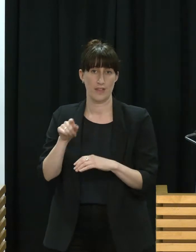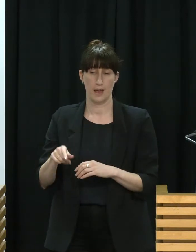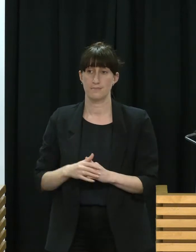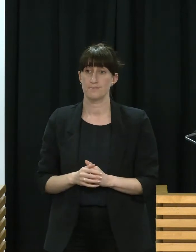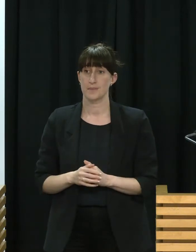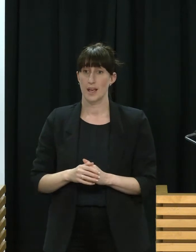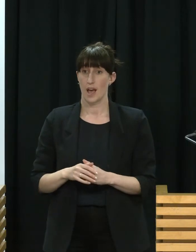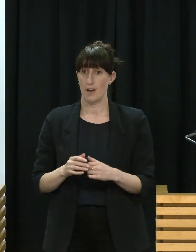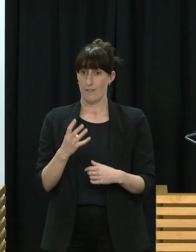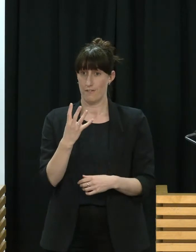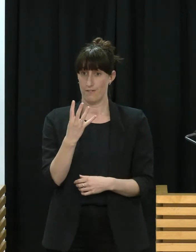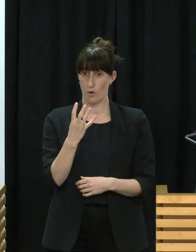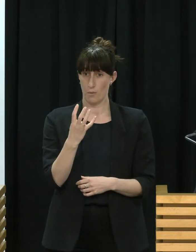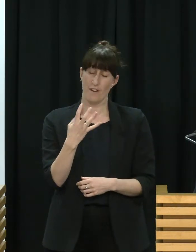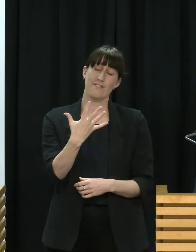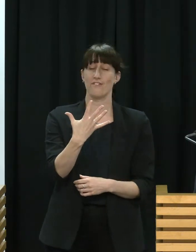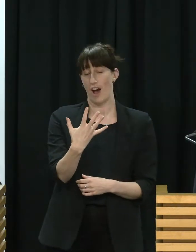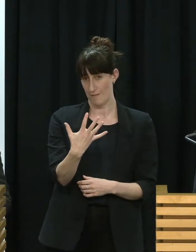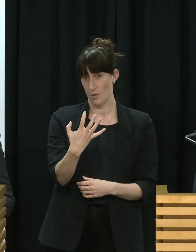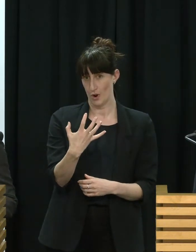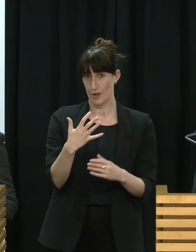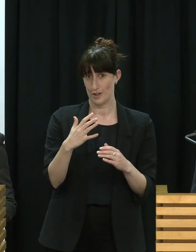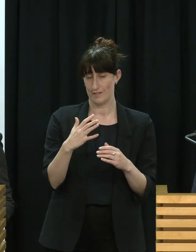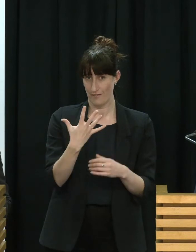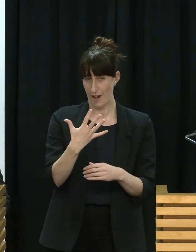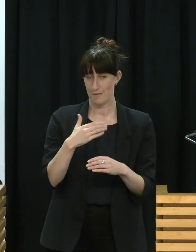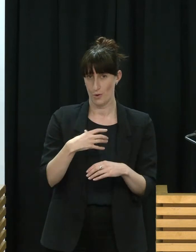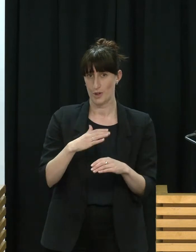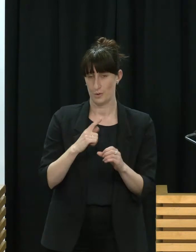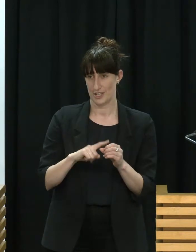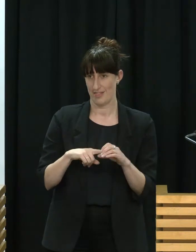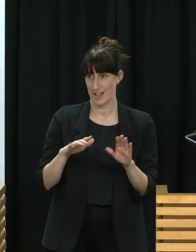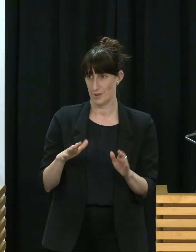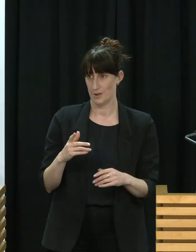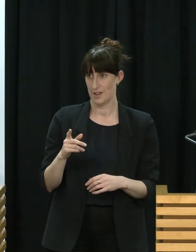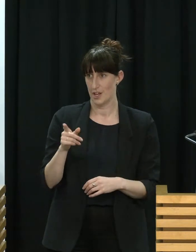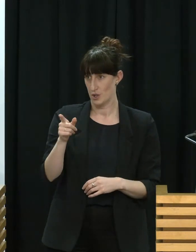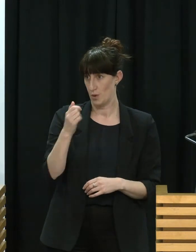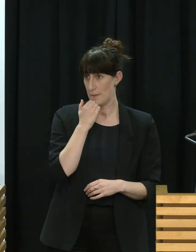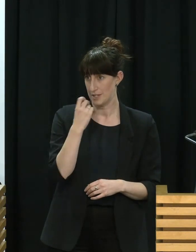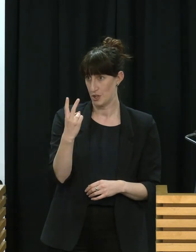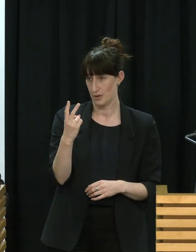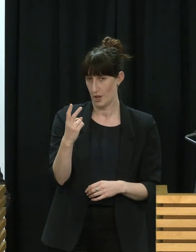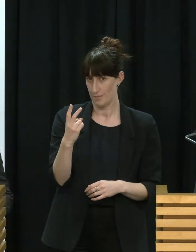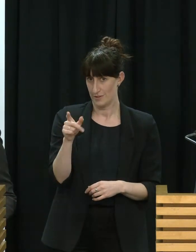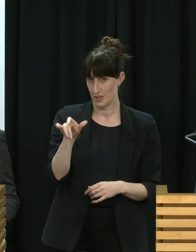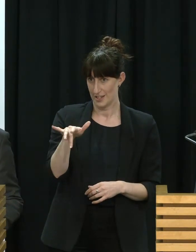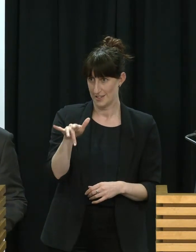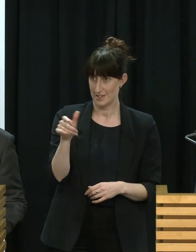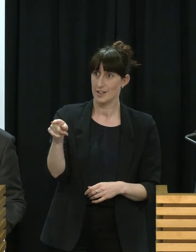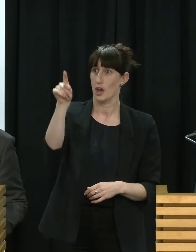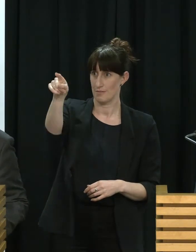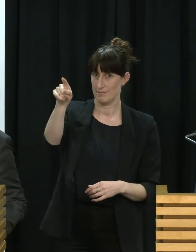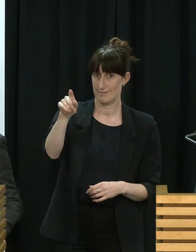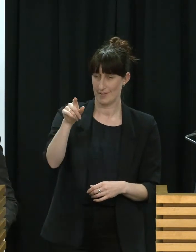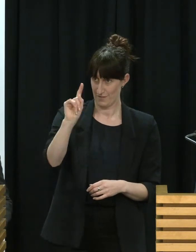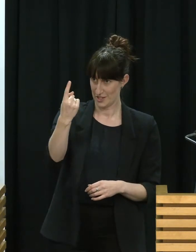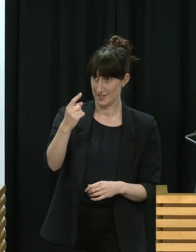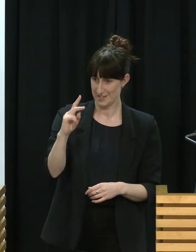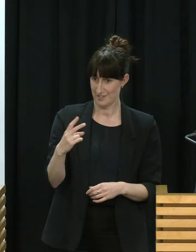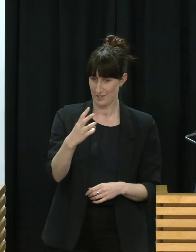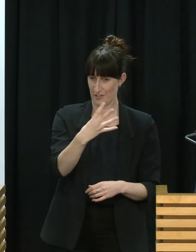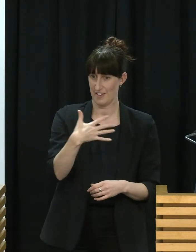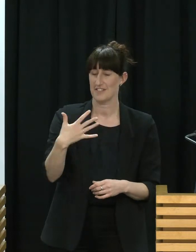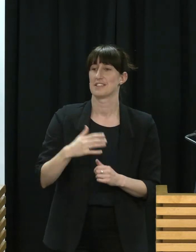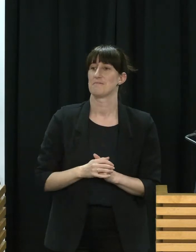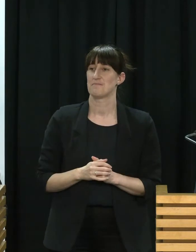4, 5. There you go, have 5. Minister, this morning... Well, you're number 2, but we'll go number 1 up the back. You